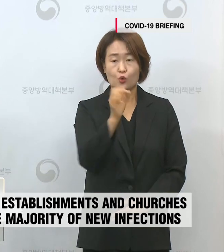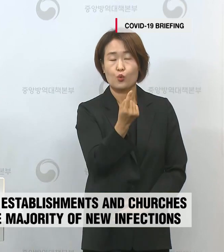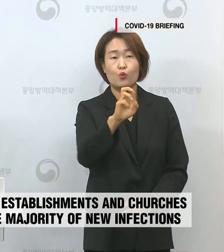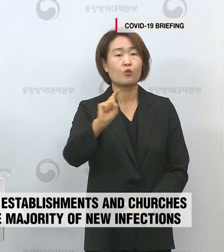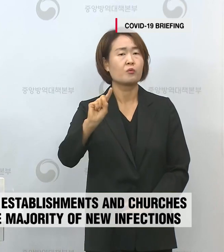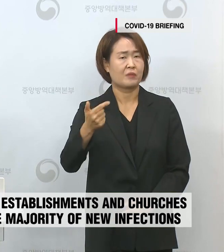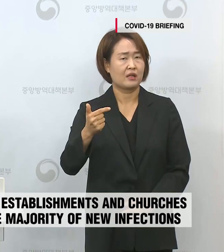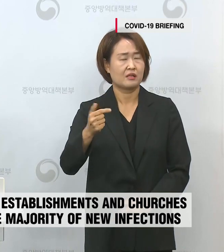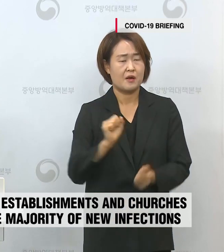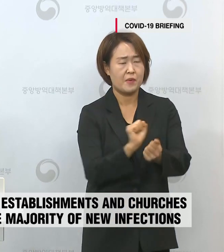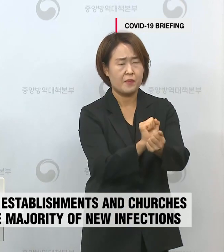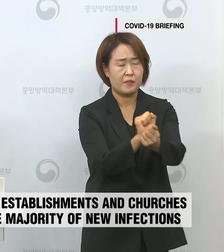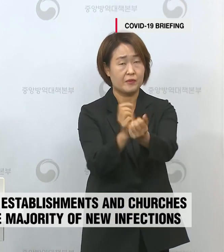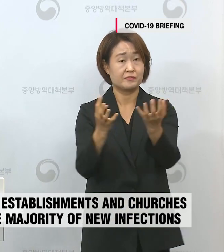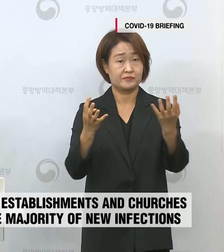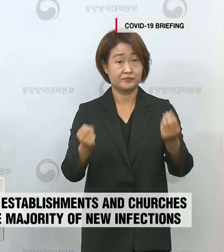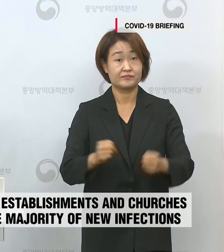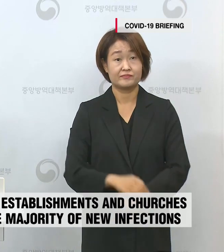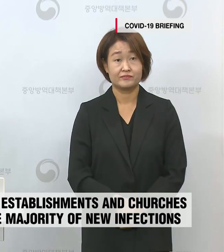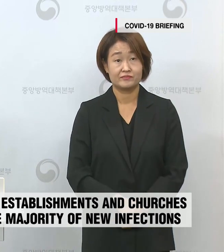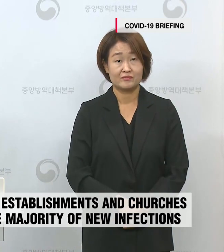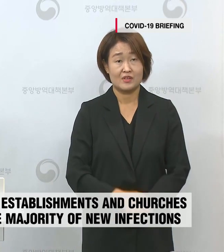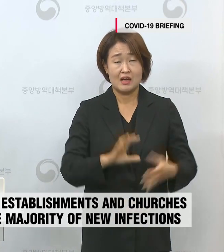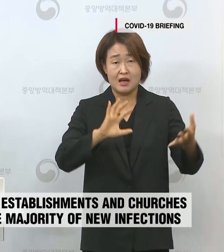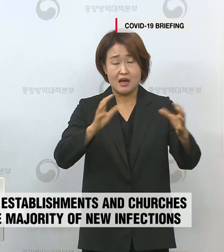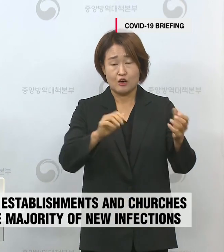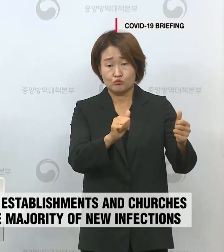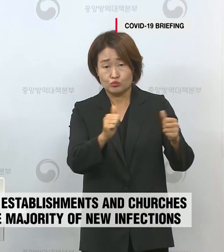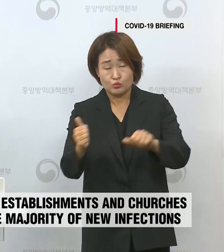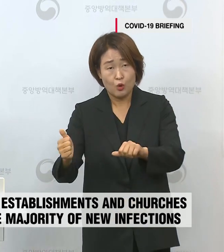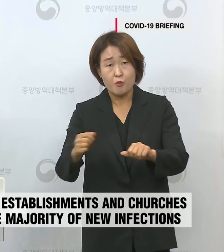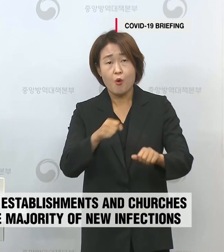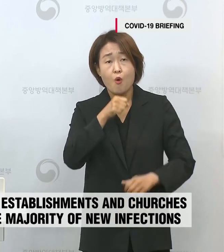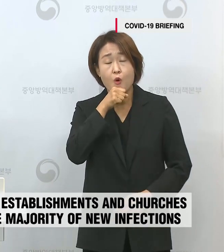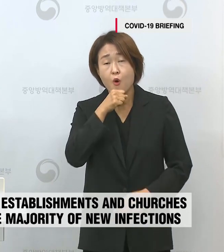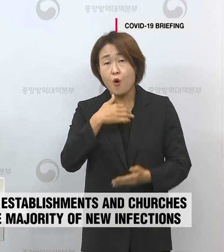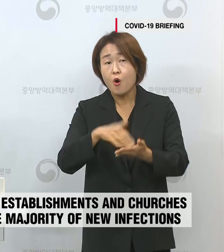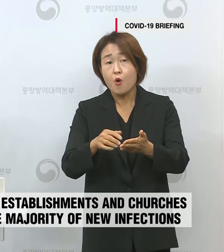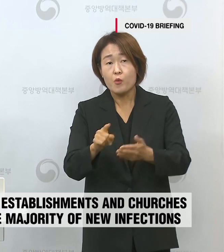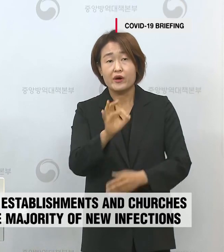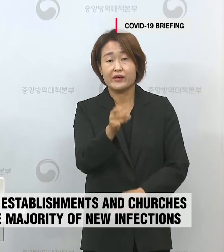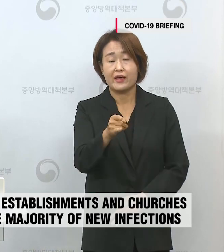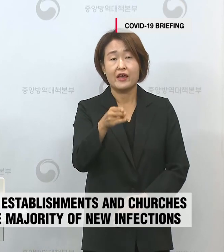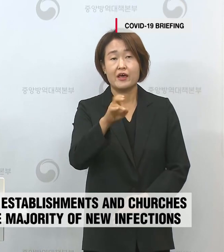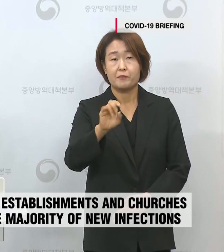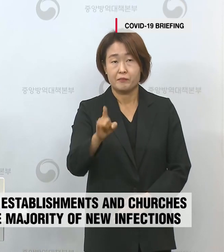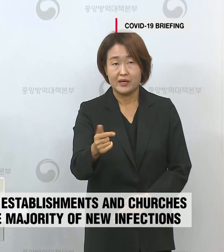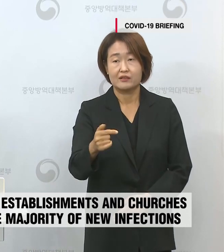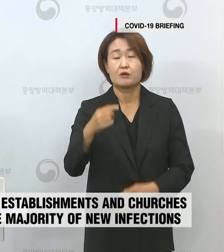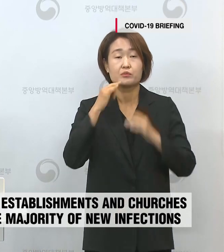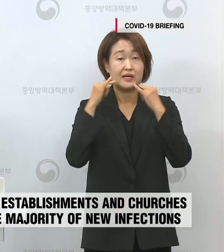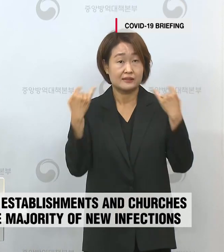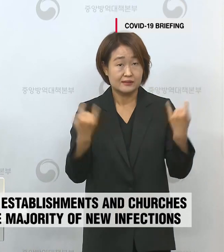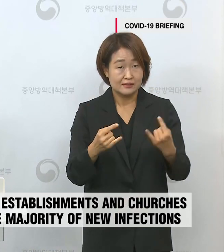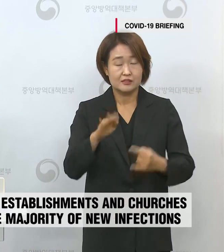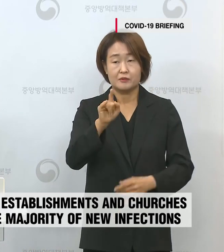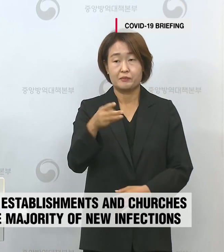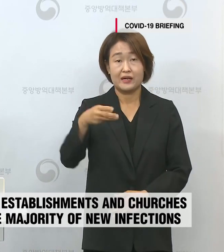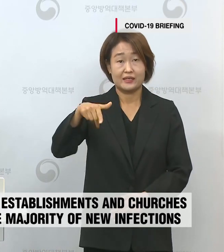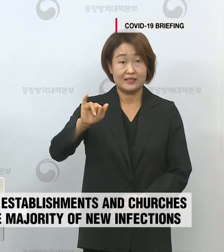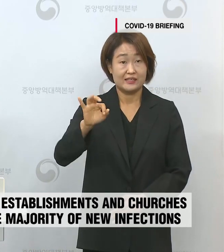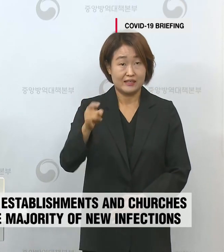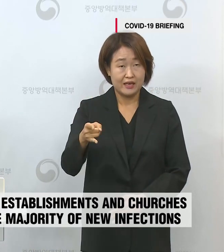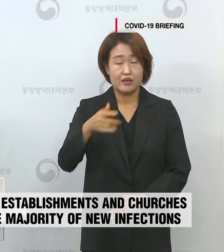are some countries with higher proportion of the infections. And the fatality rates are high, especially in France,